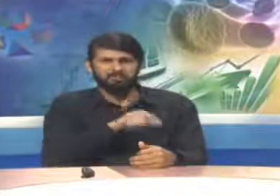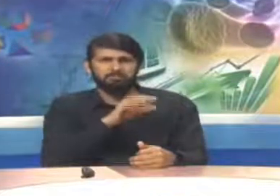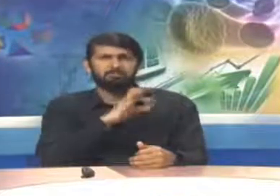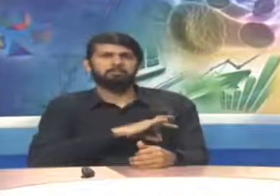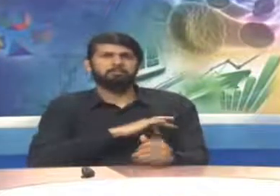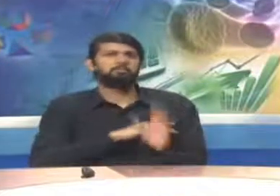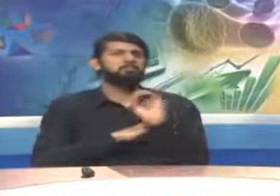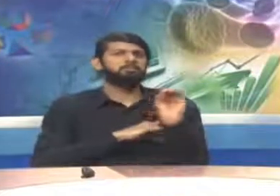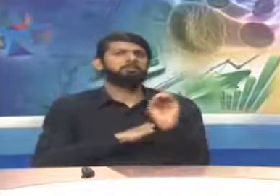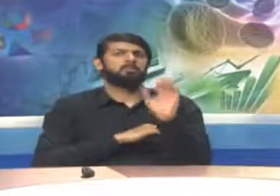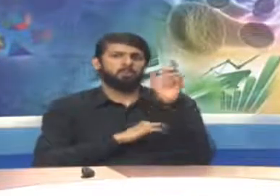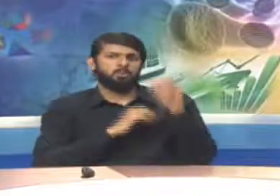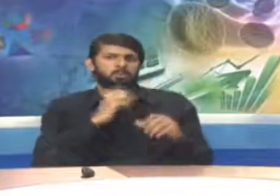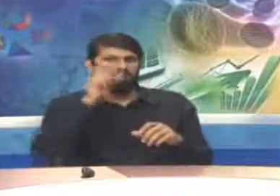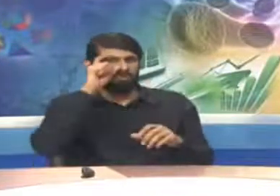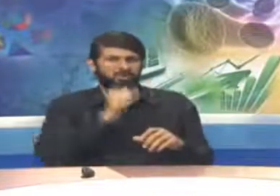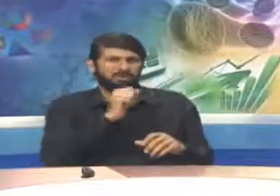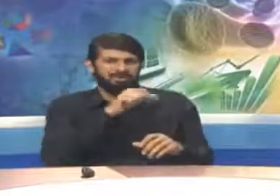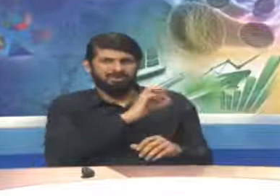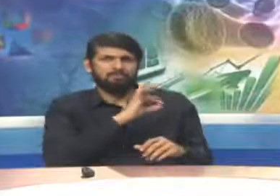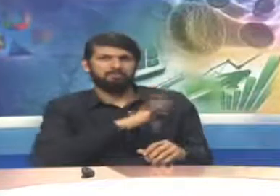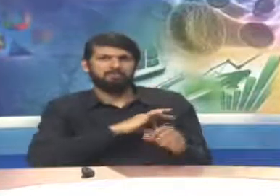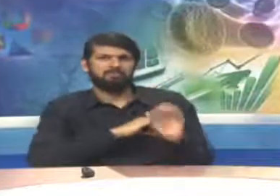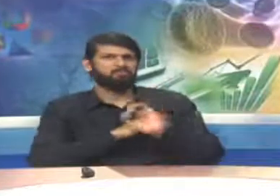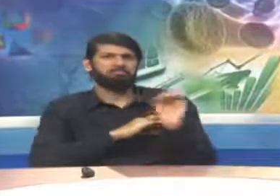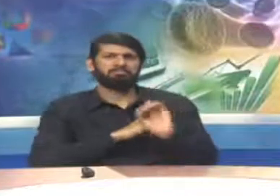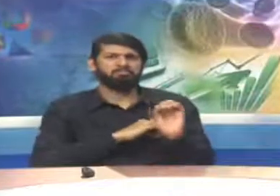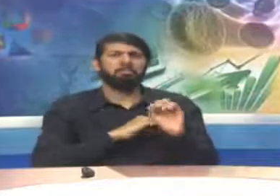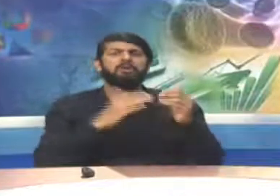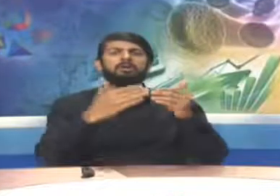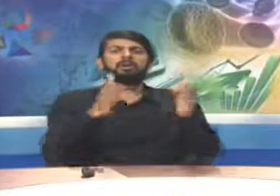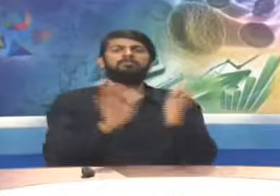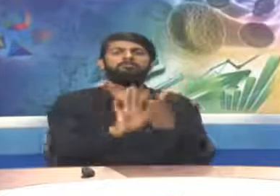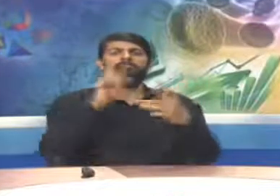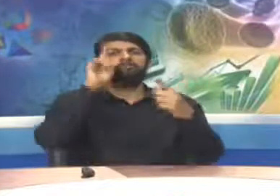The profit is not the owner.